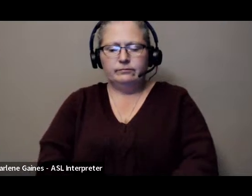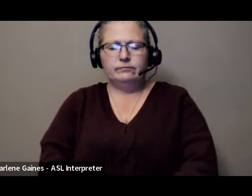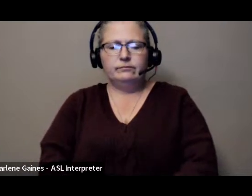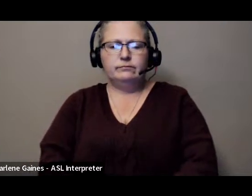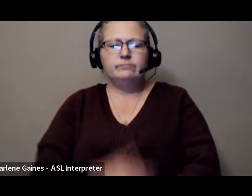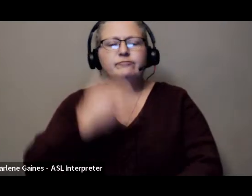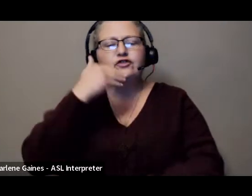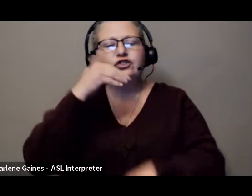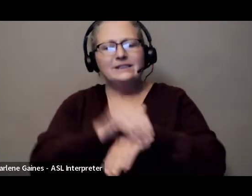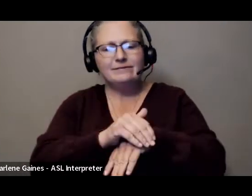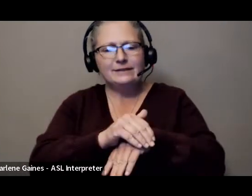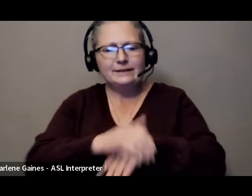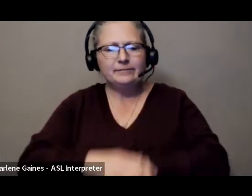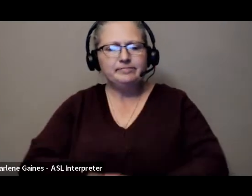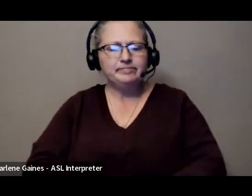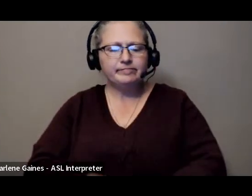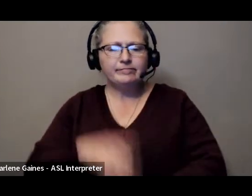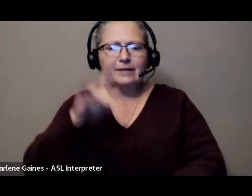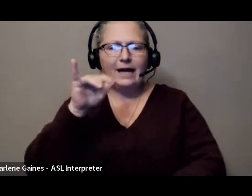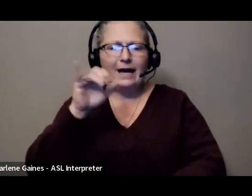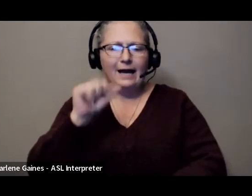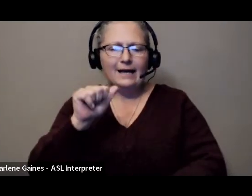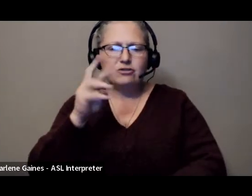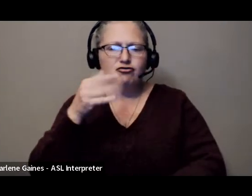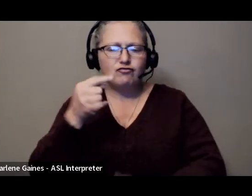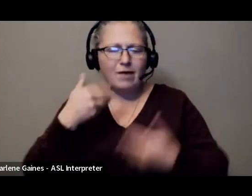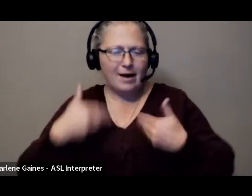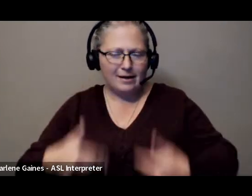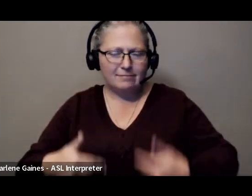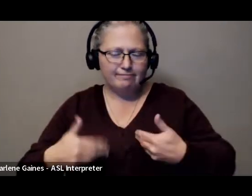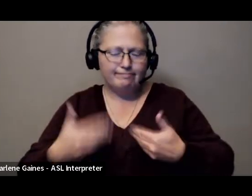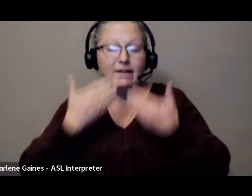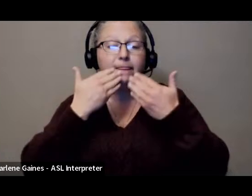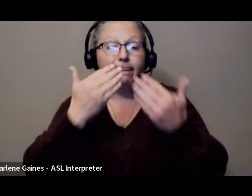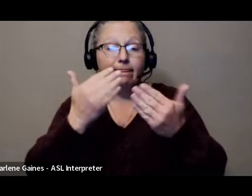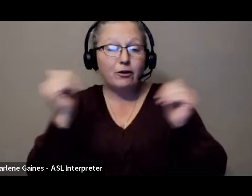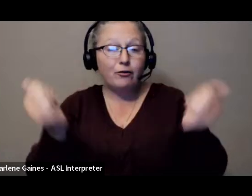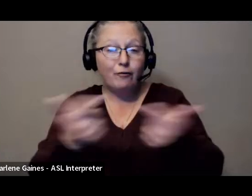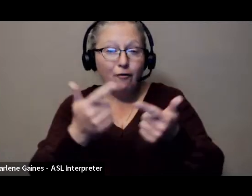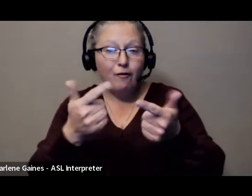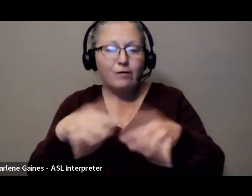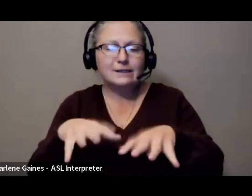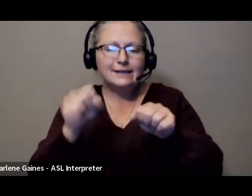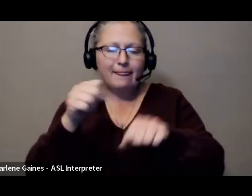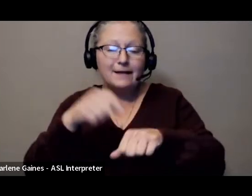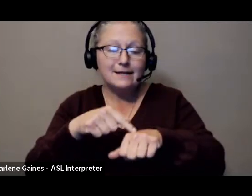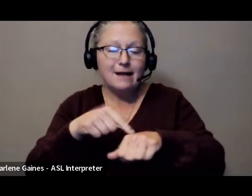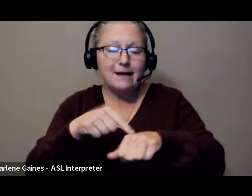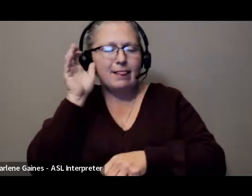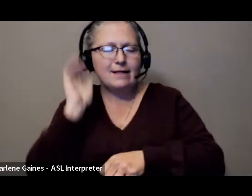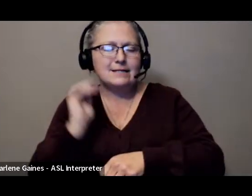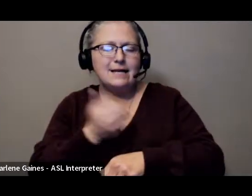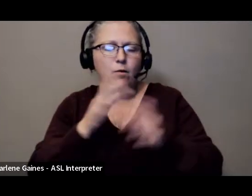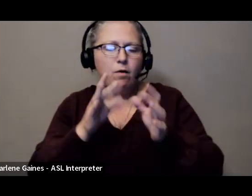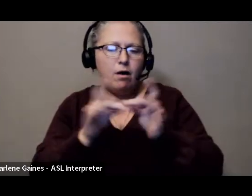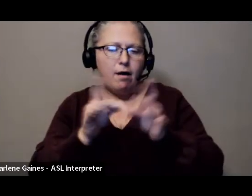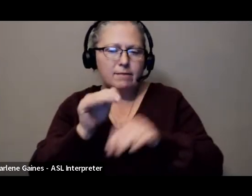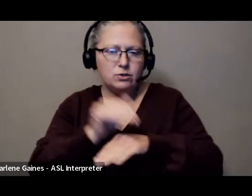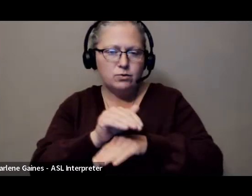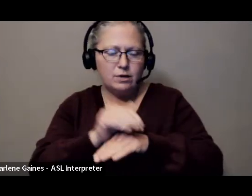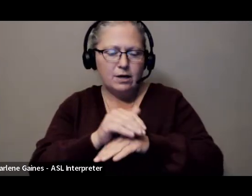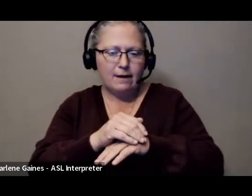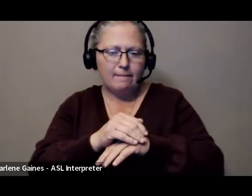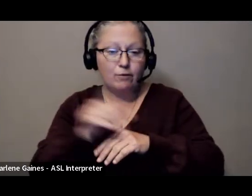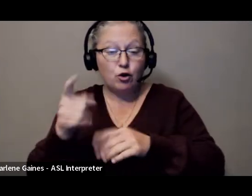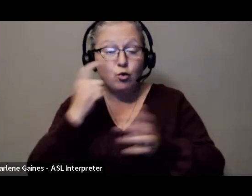Good evening. Lisa Wright here. Thank you all for taking the time to listen to our comments tonight. You